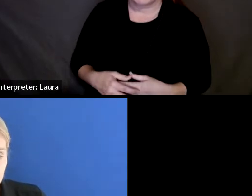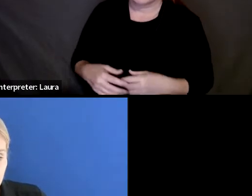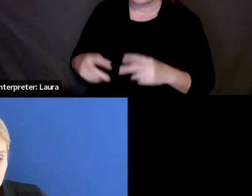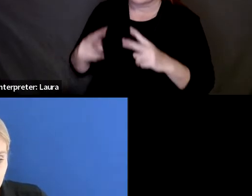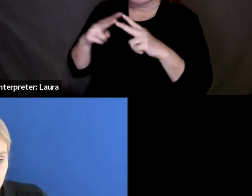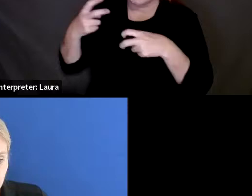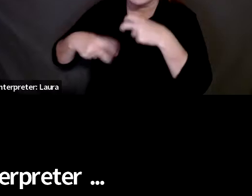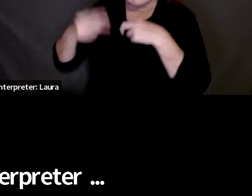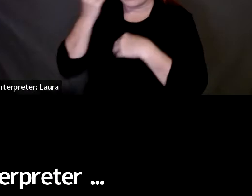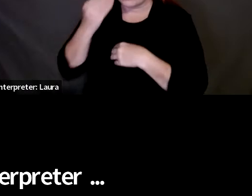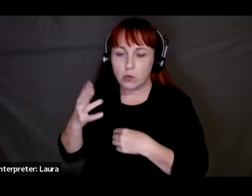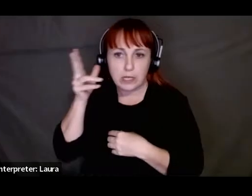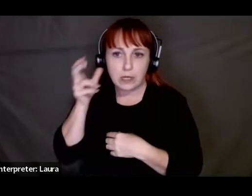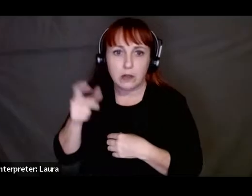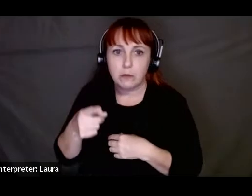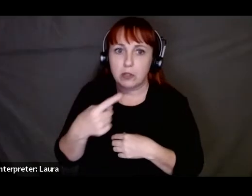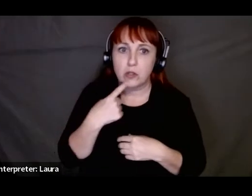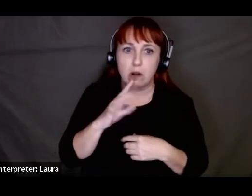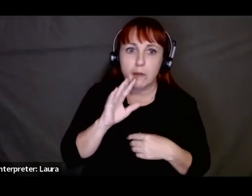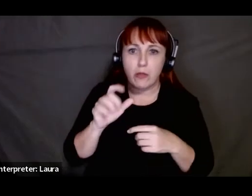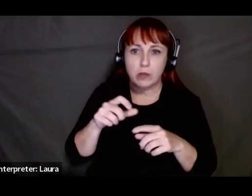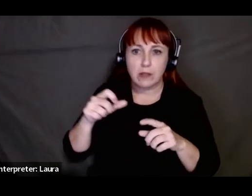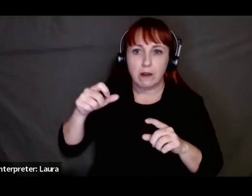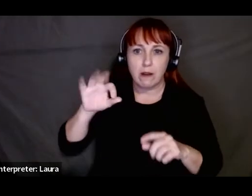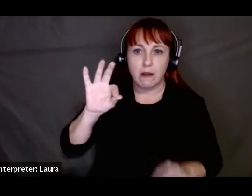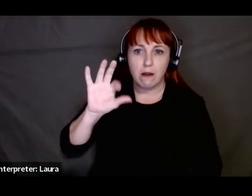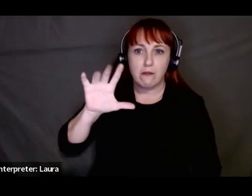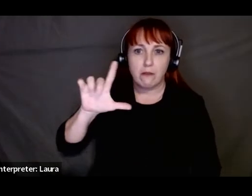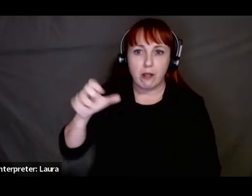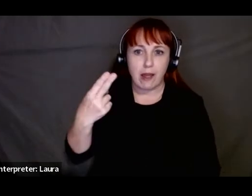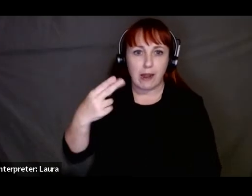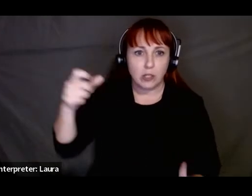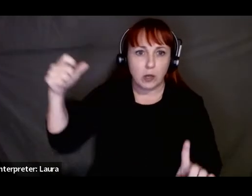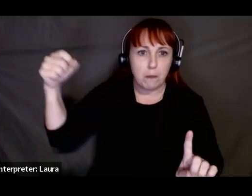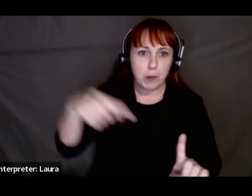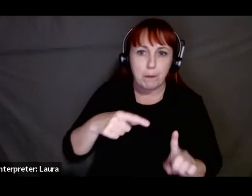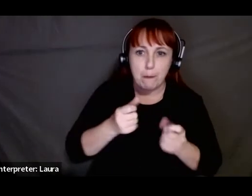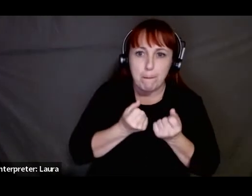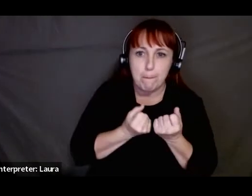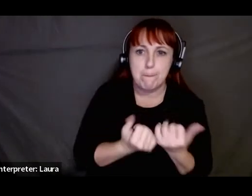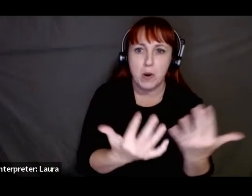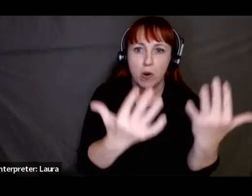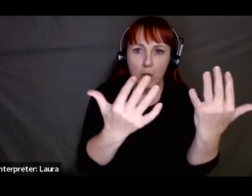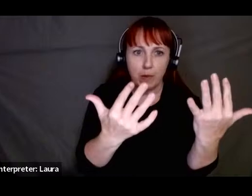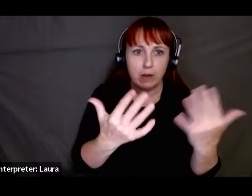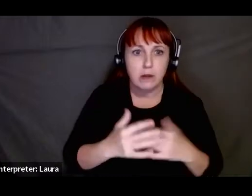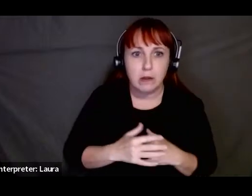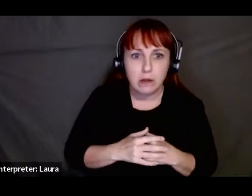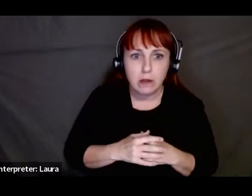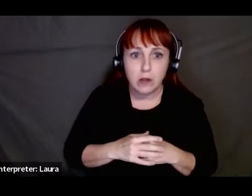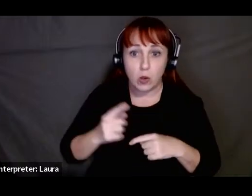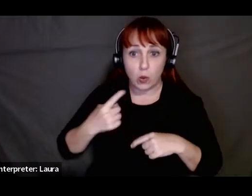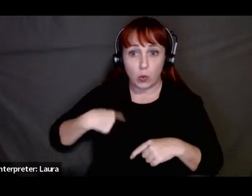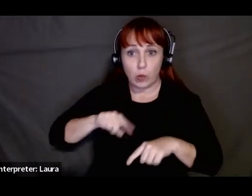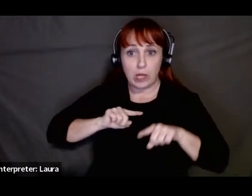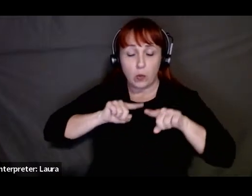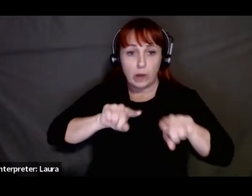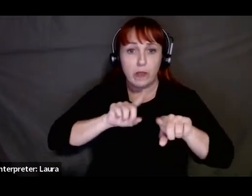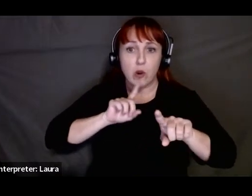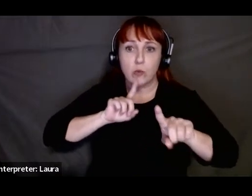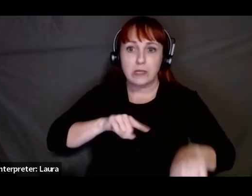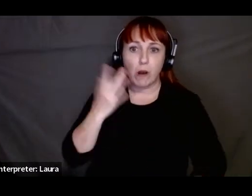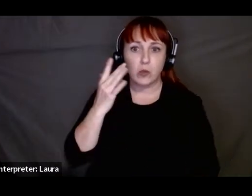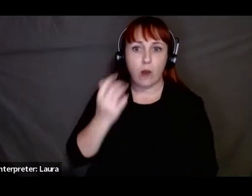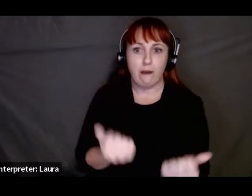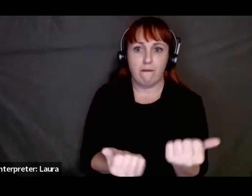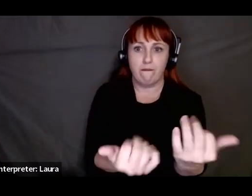area. Unfortunately, that particular area had not been archaeologically surveyed. We only went in there as a response to the fire, and